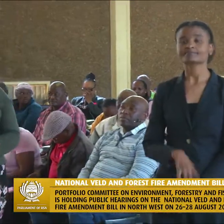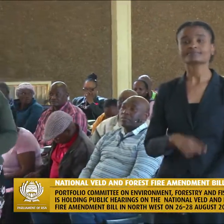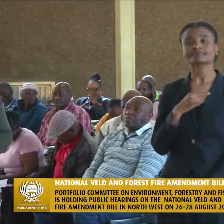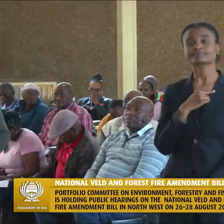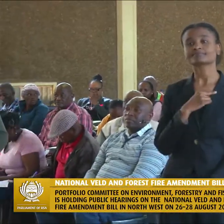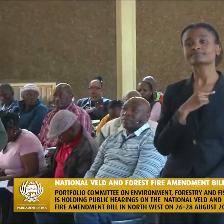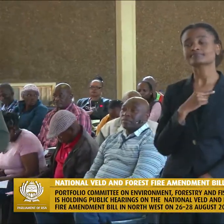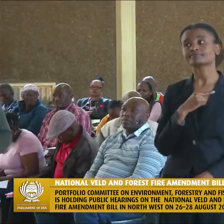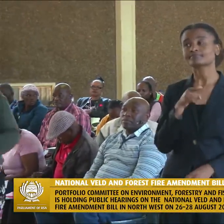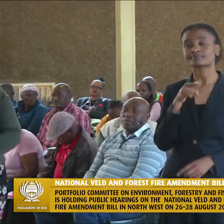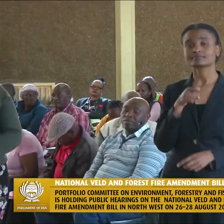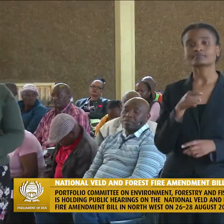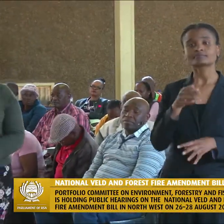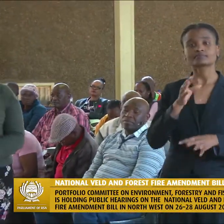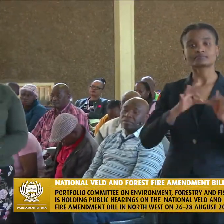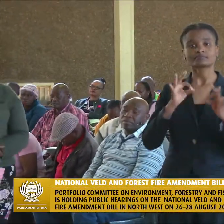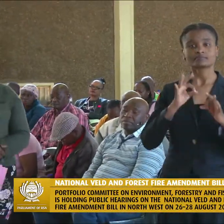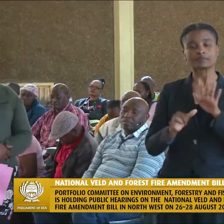tata